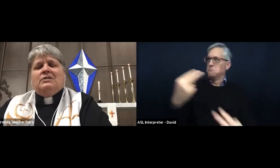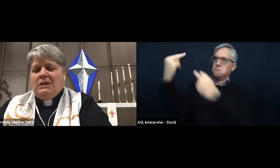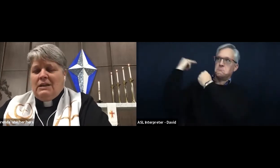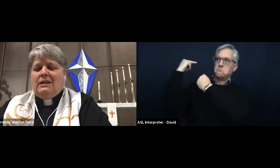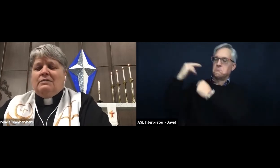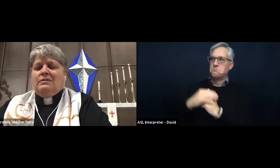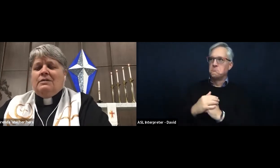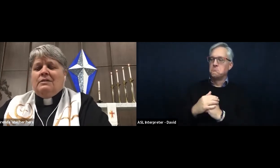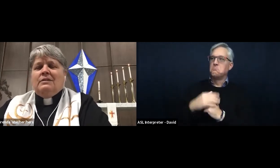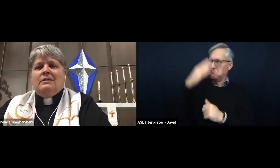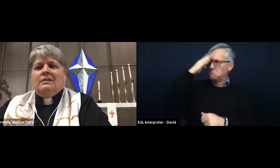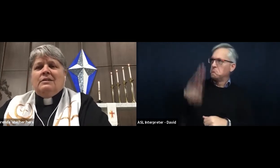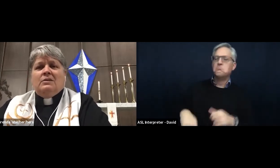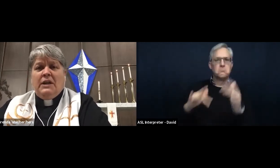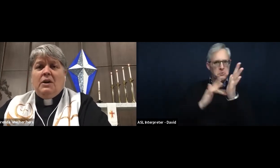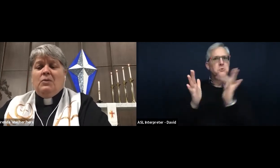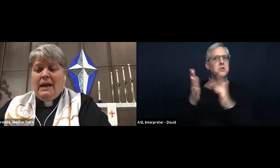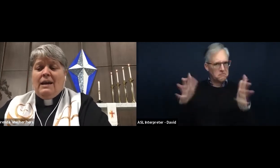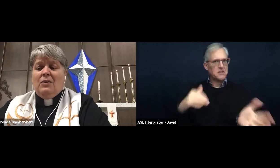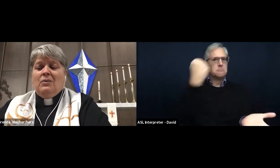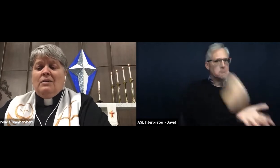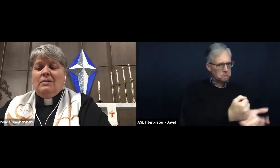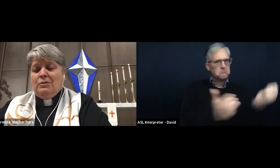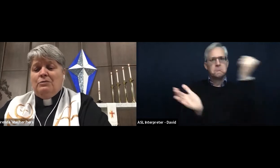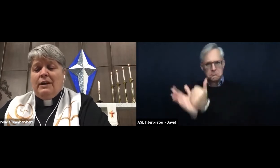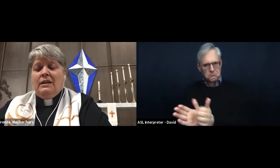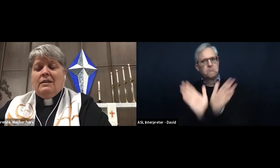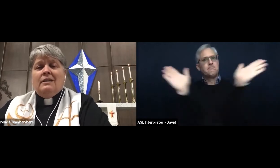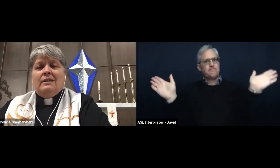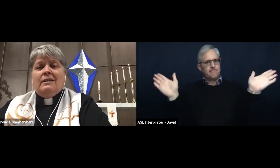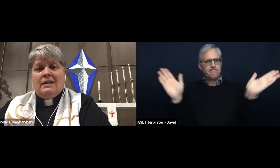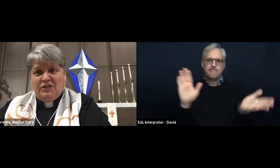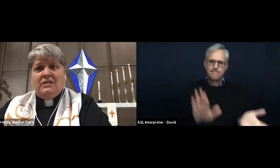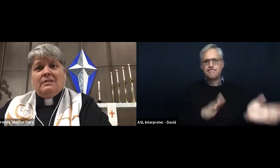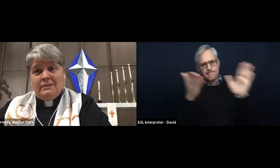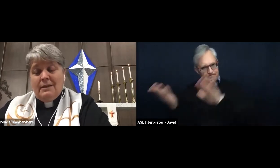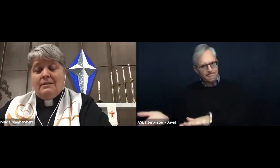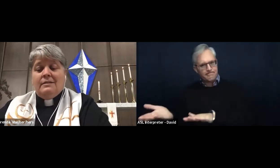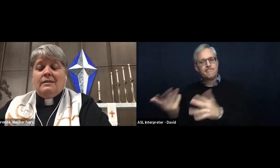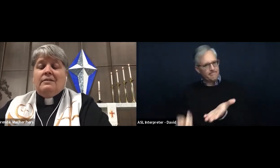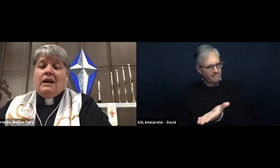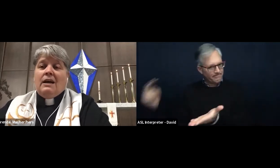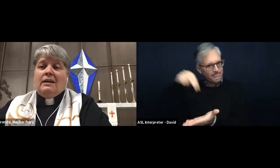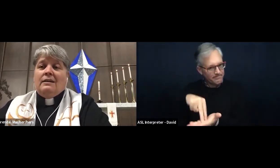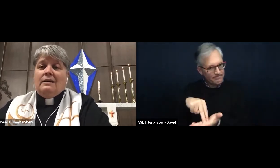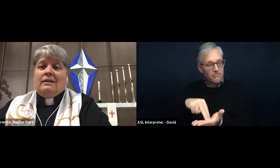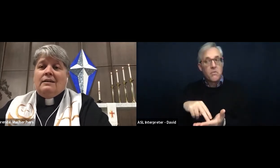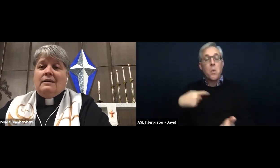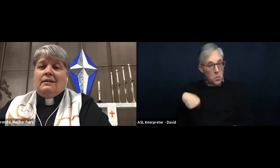difficult to believe. We know now, through faith, that Jesus is the Son of